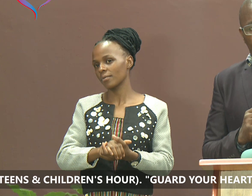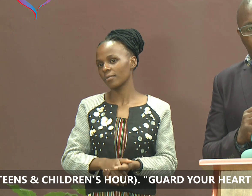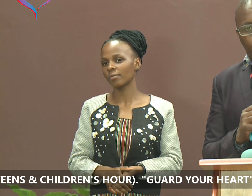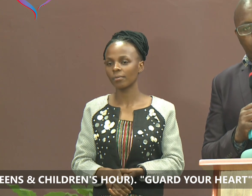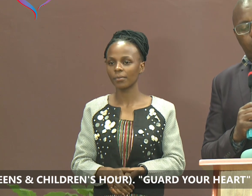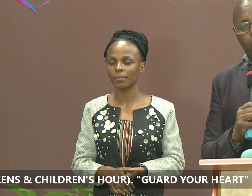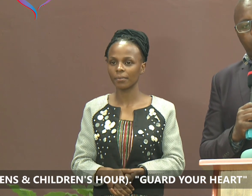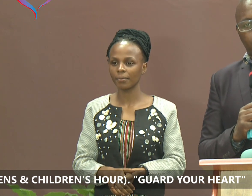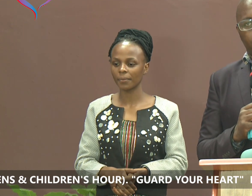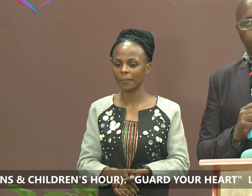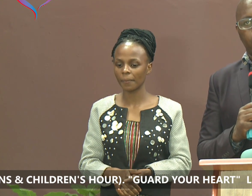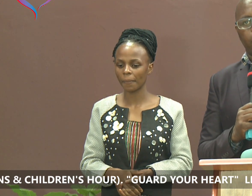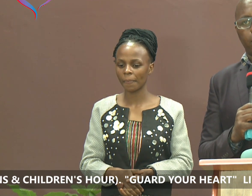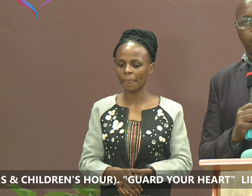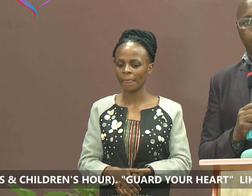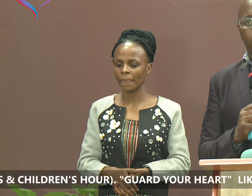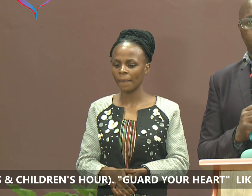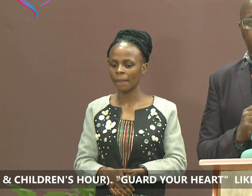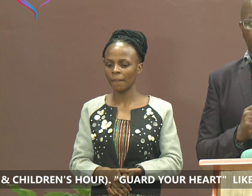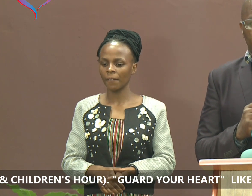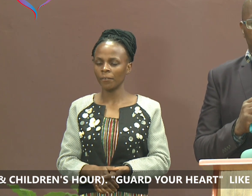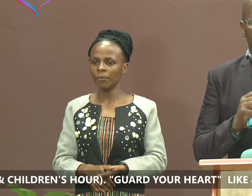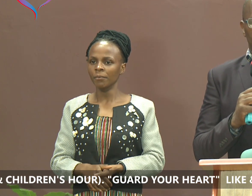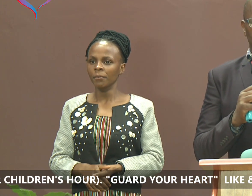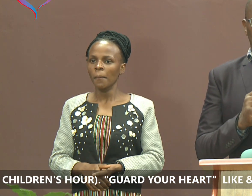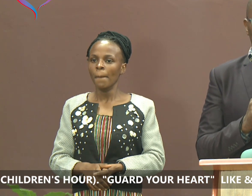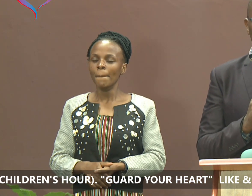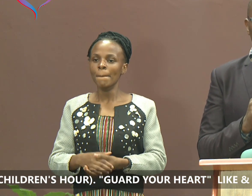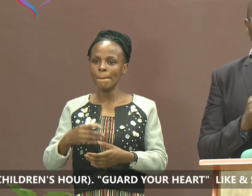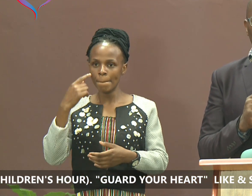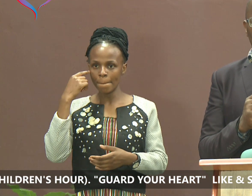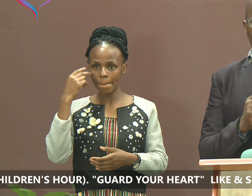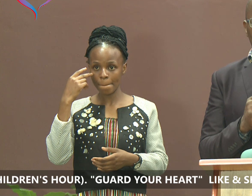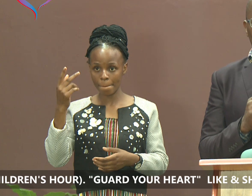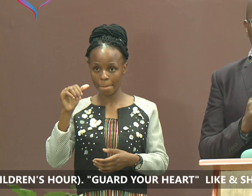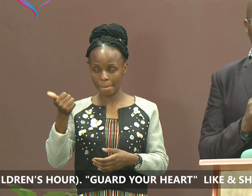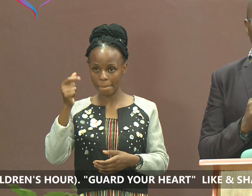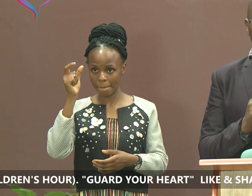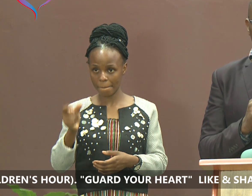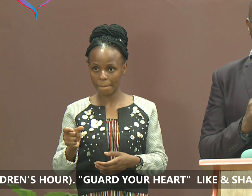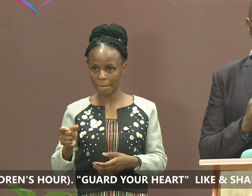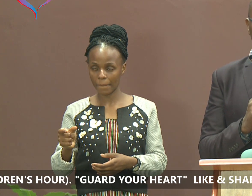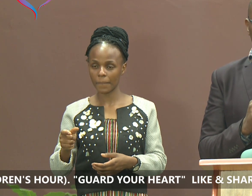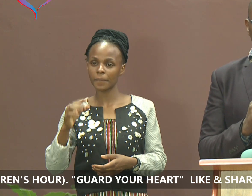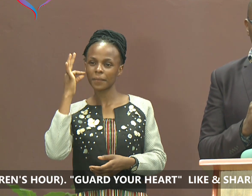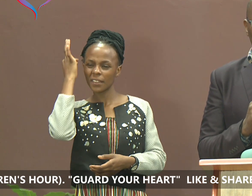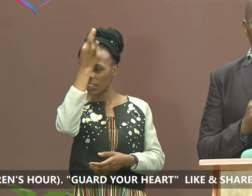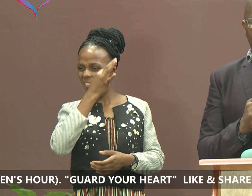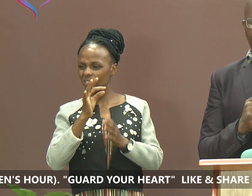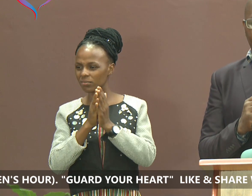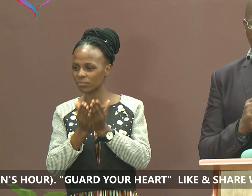annoyed to communicate to some other person or to show that they are communicating to some other person. Osanga omuntu omulala nga Facebook,